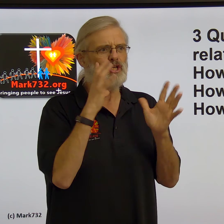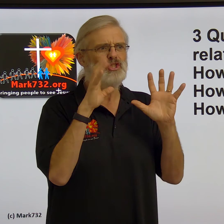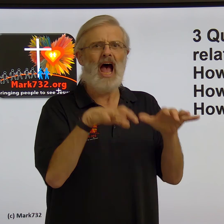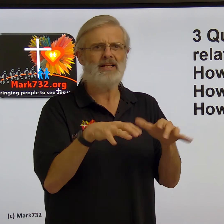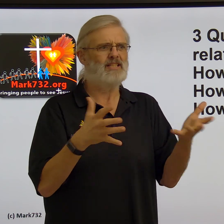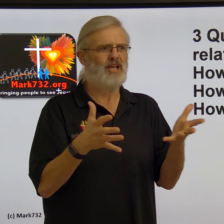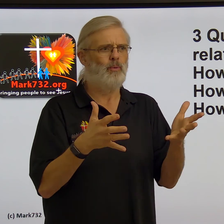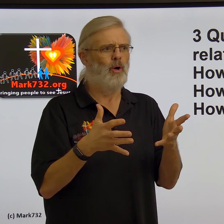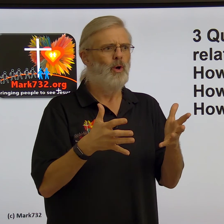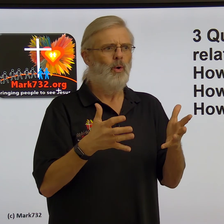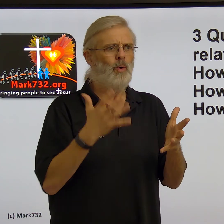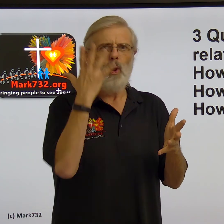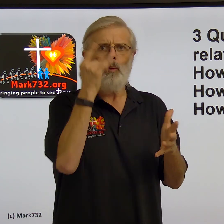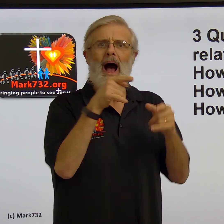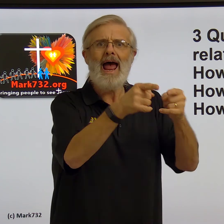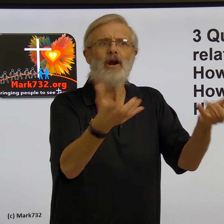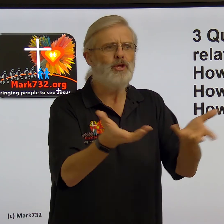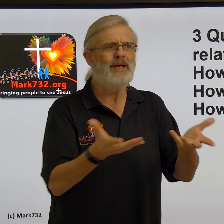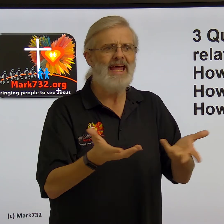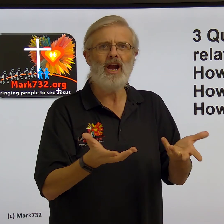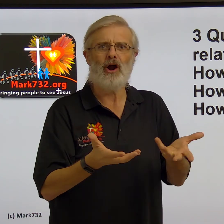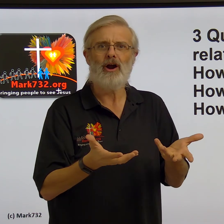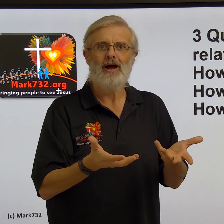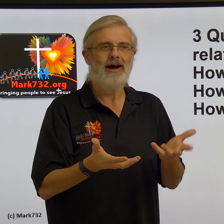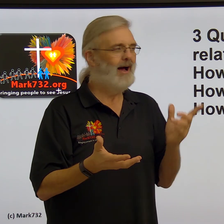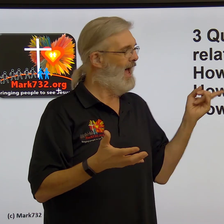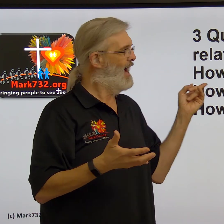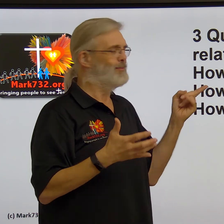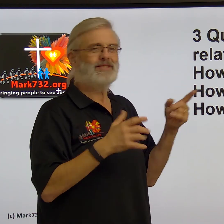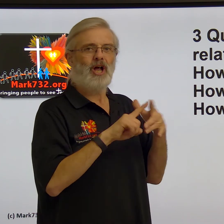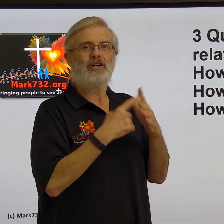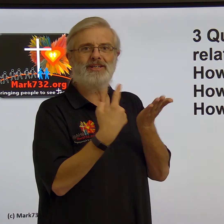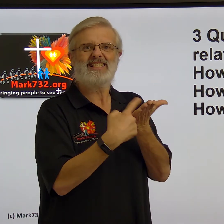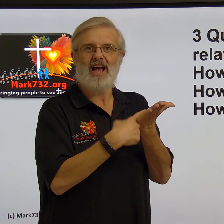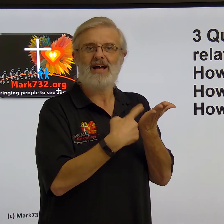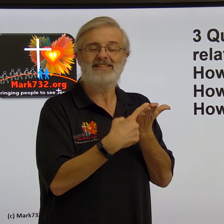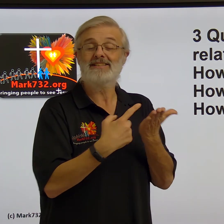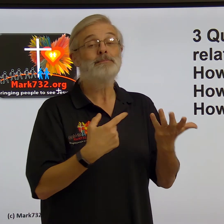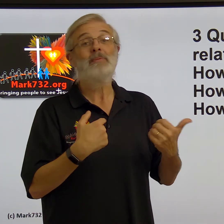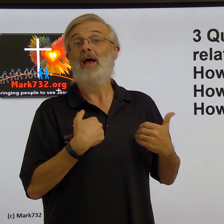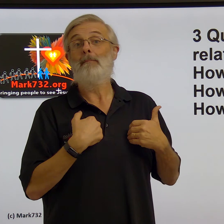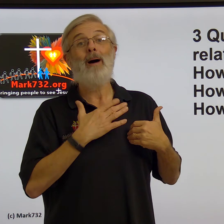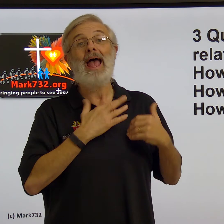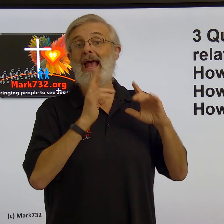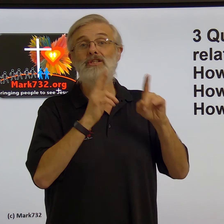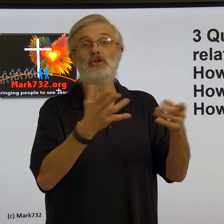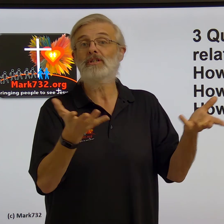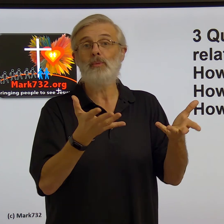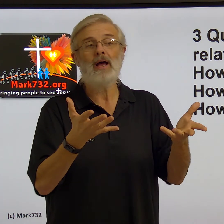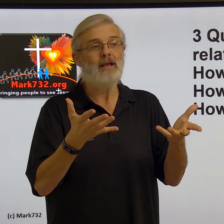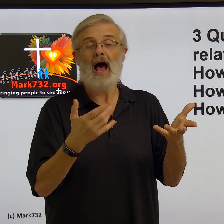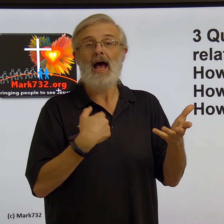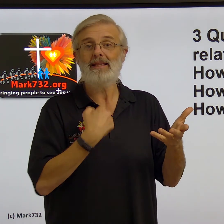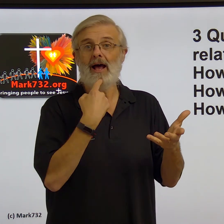shocked they said well well why are you here as we start to discuss it my answer is what I tell them